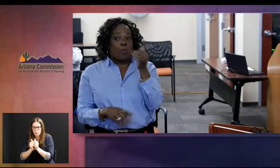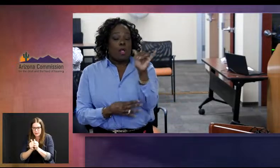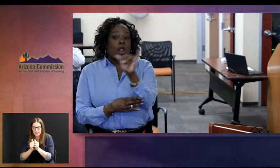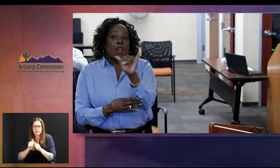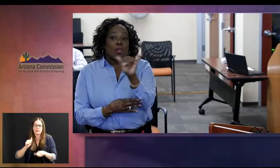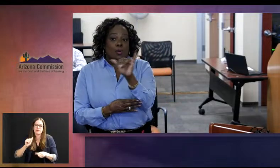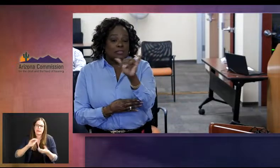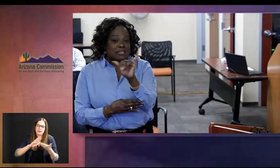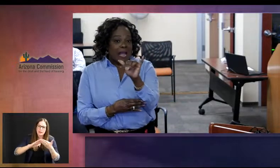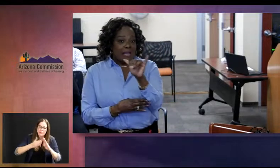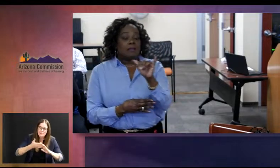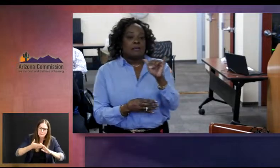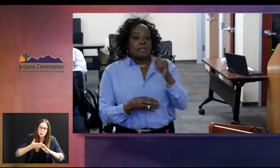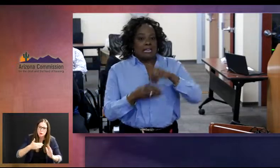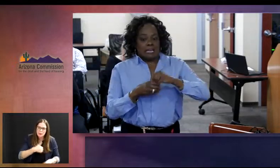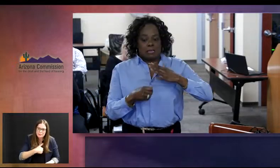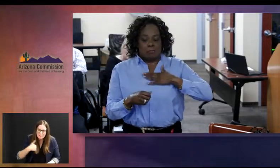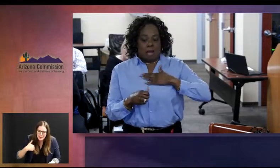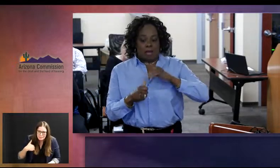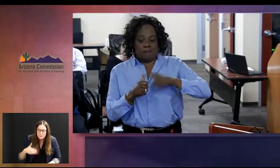needs are